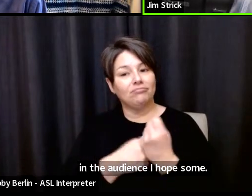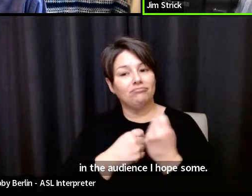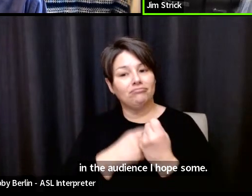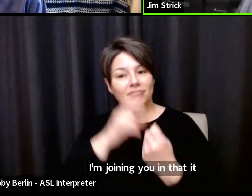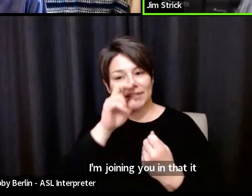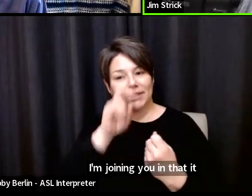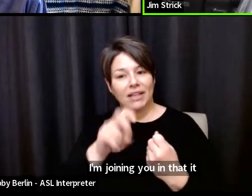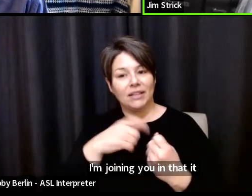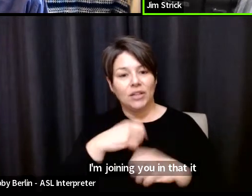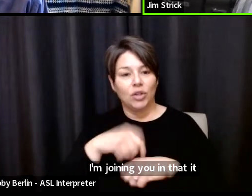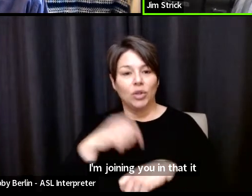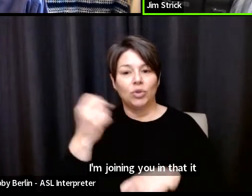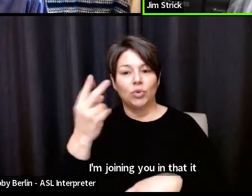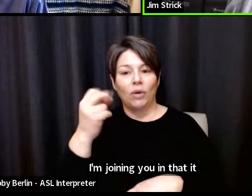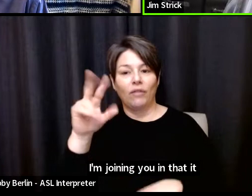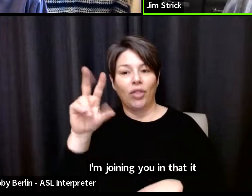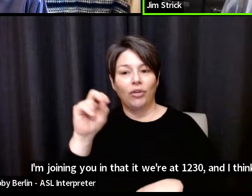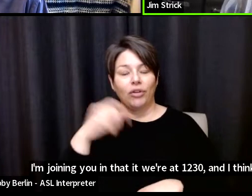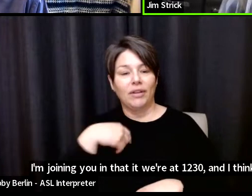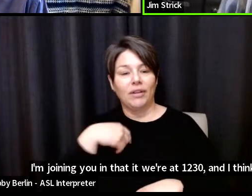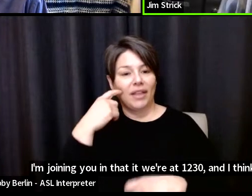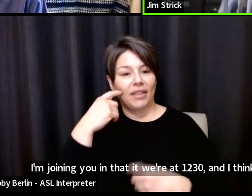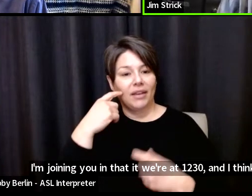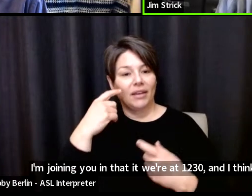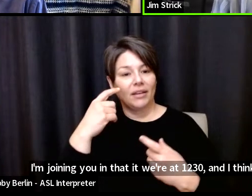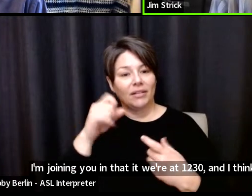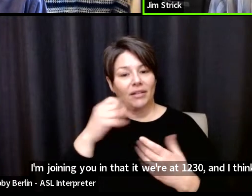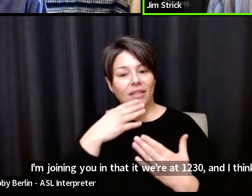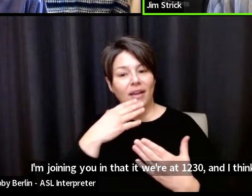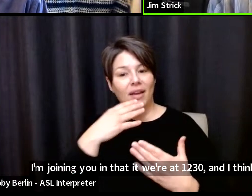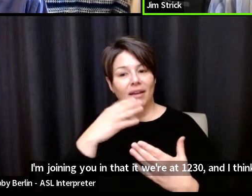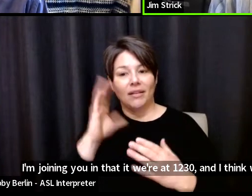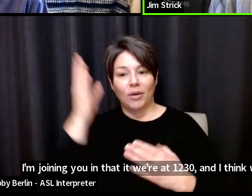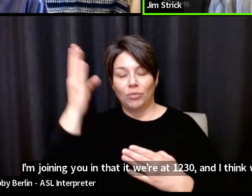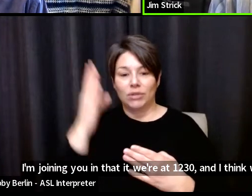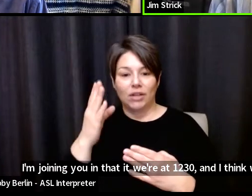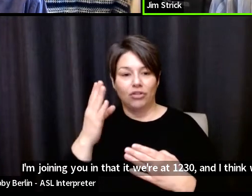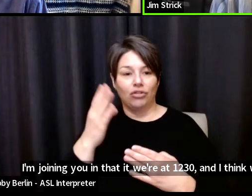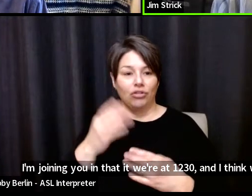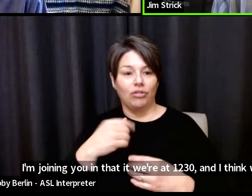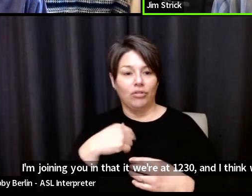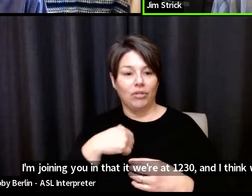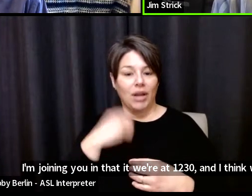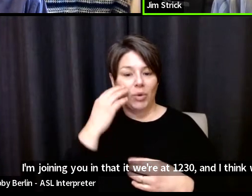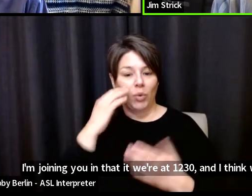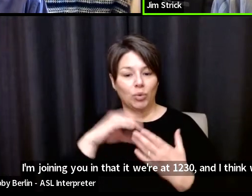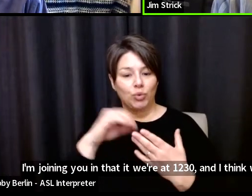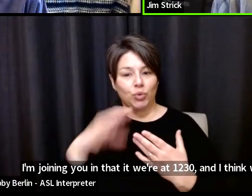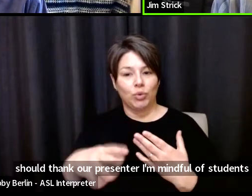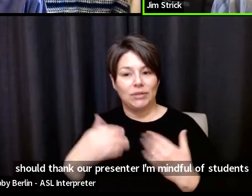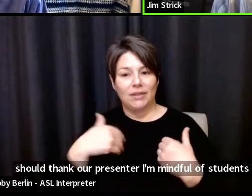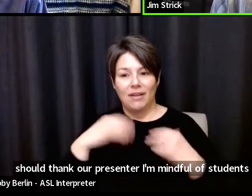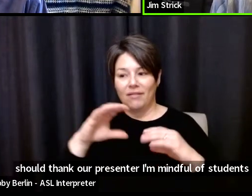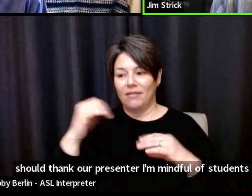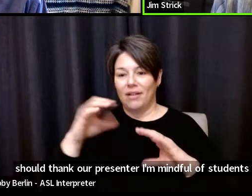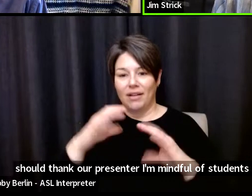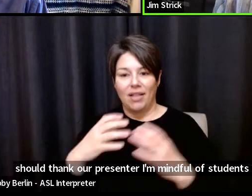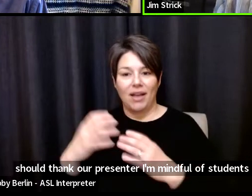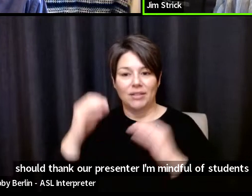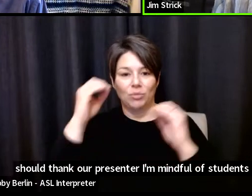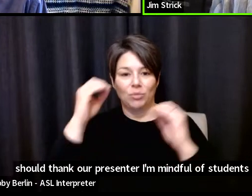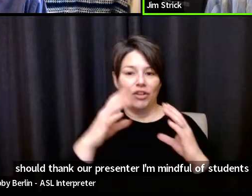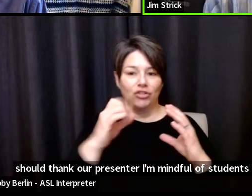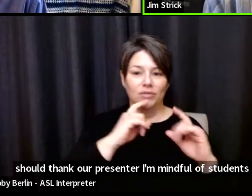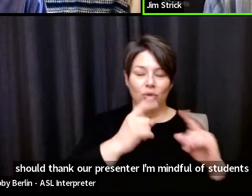We're at 12:30, and I think we should thank our presenter. I'm mindful of students who have class and professors who have to